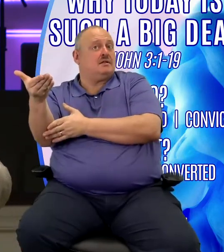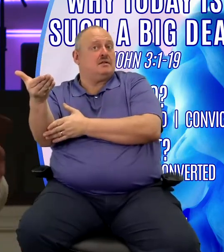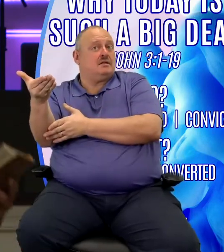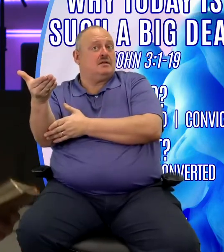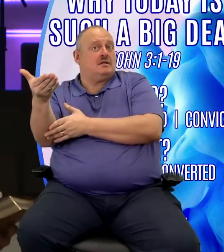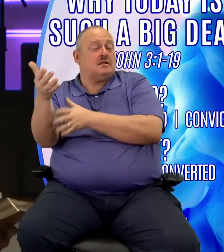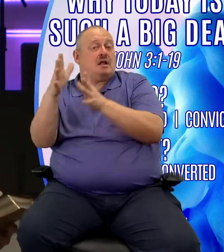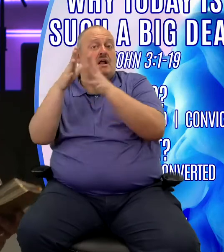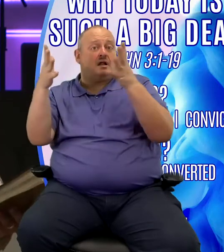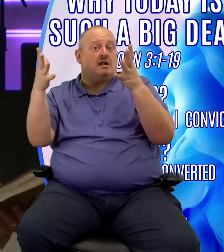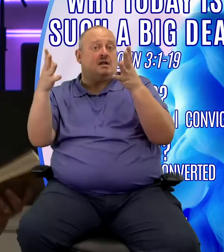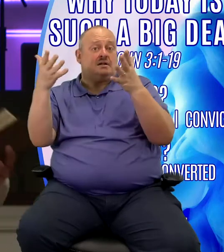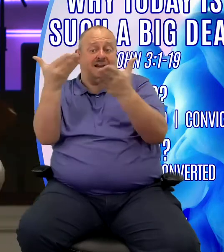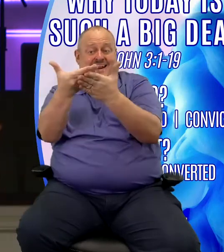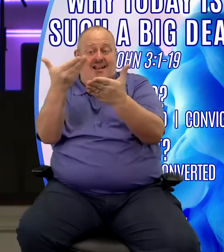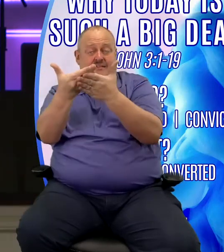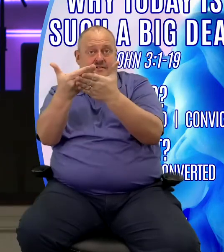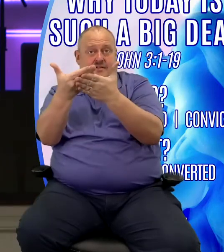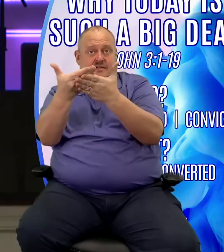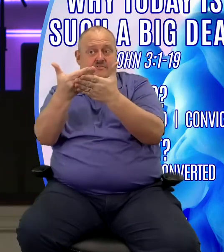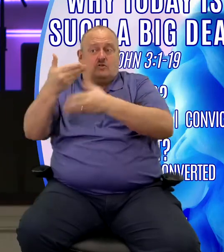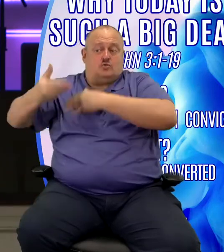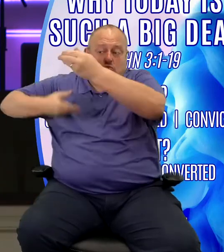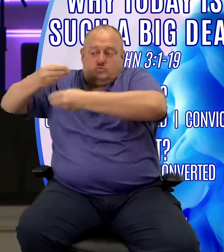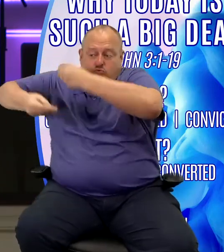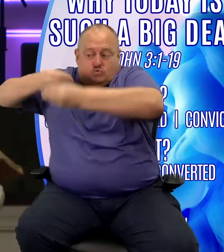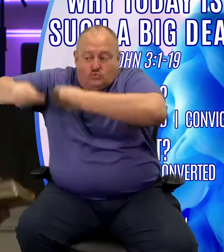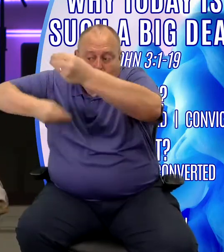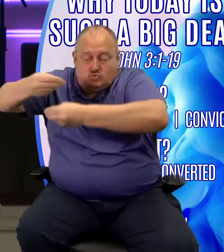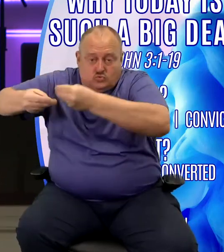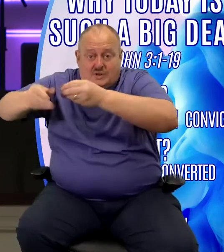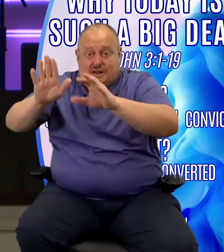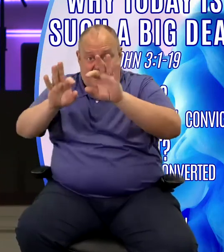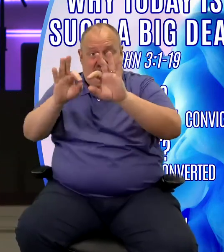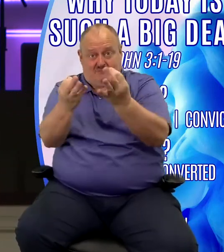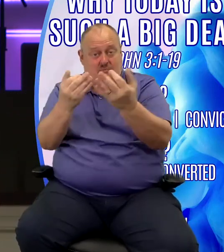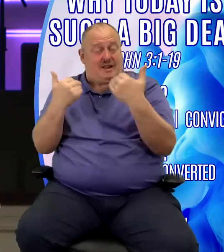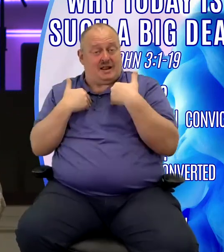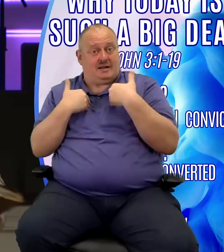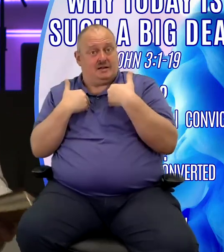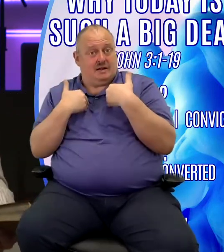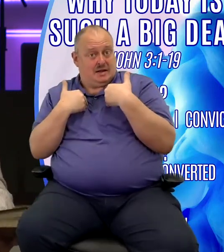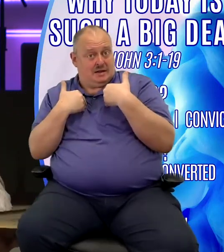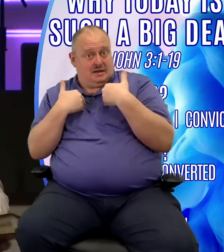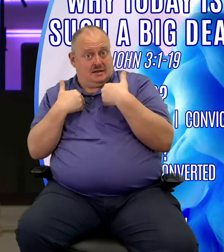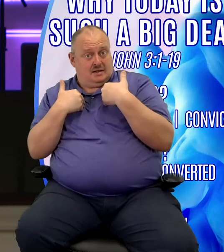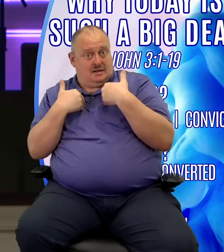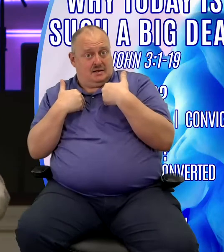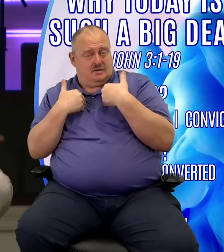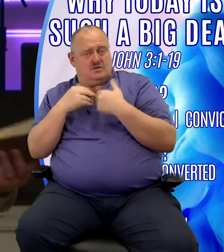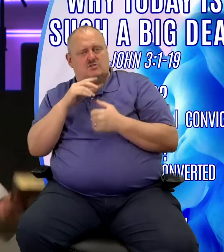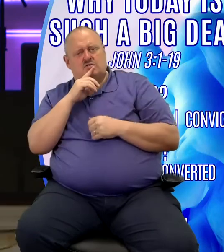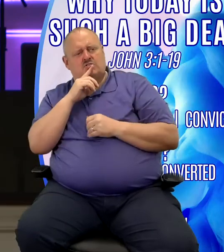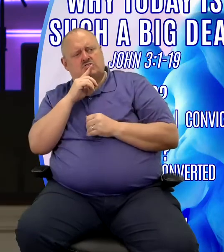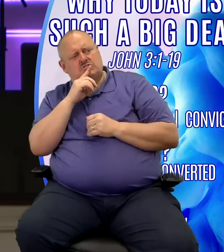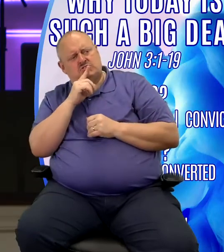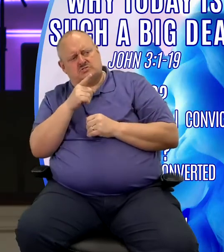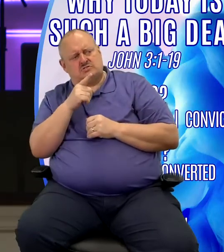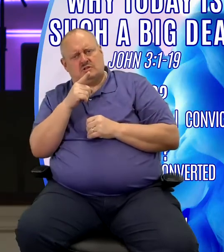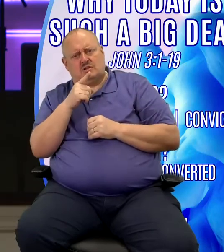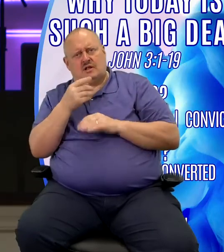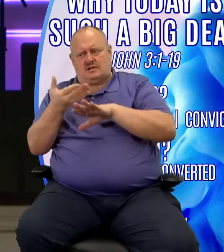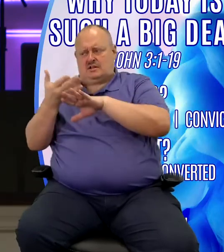an incredible amount of evidence for the tradition that his family would have held. He would have thought, well, surely, because I can go all the